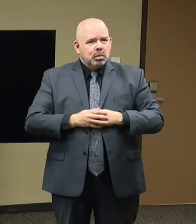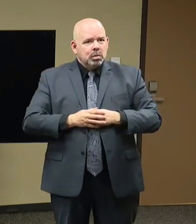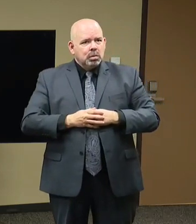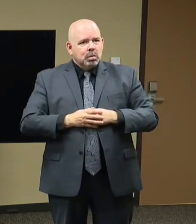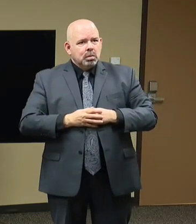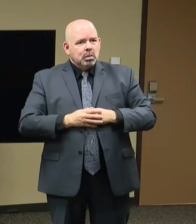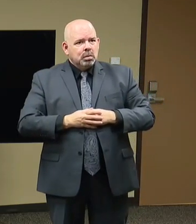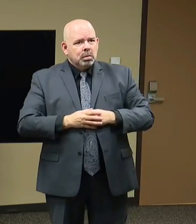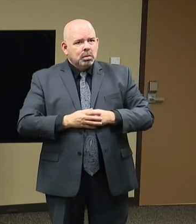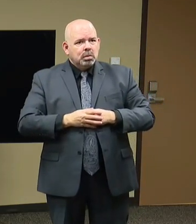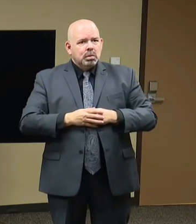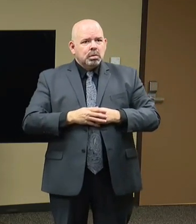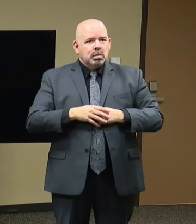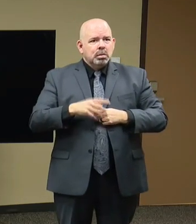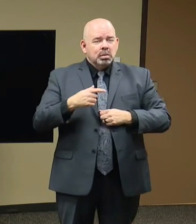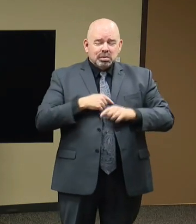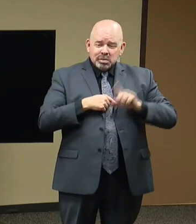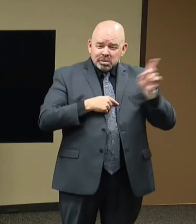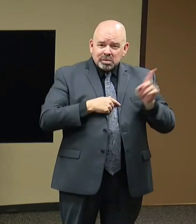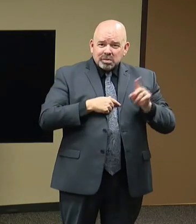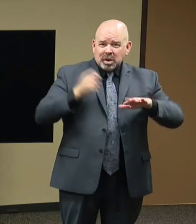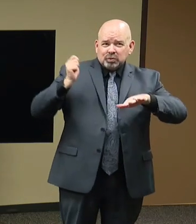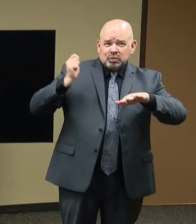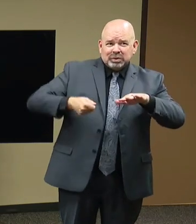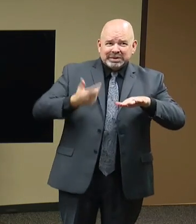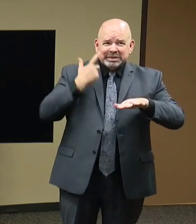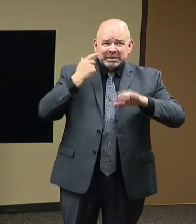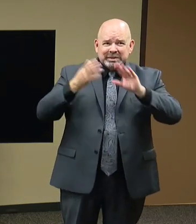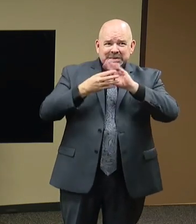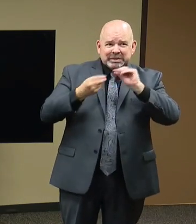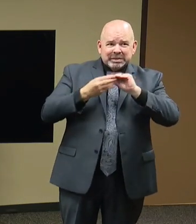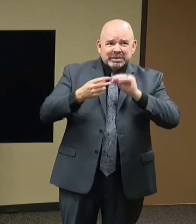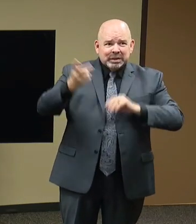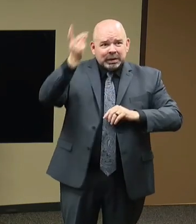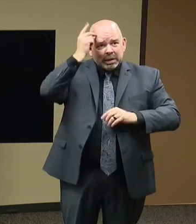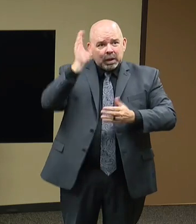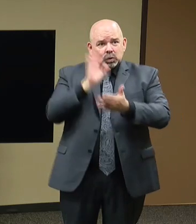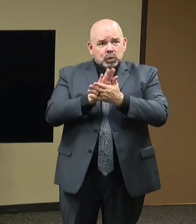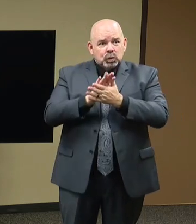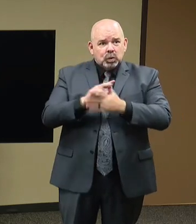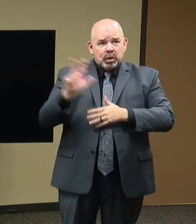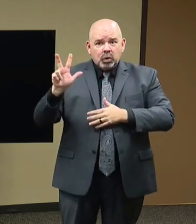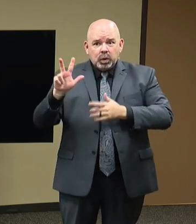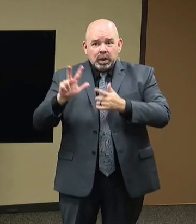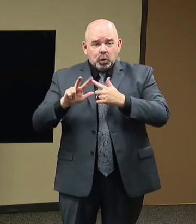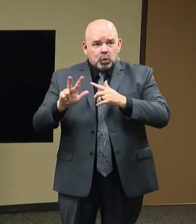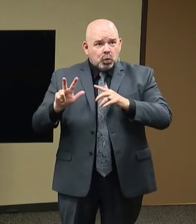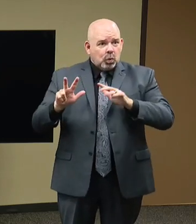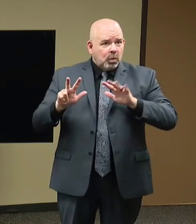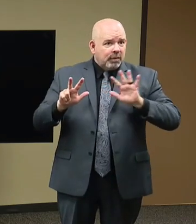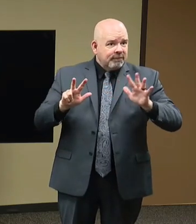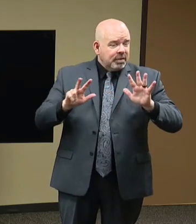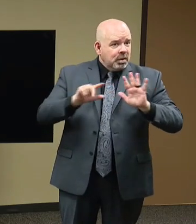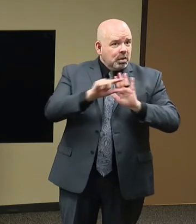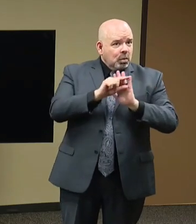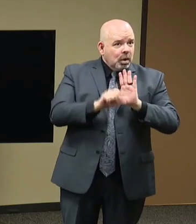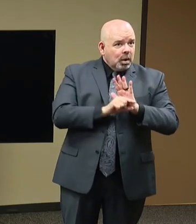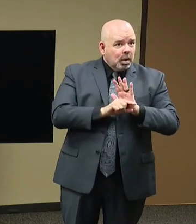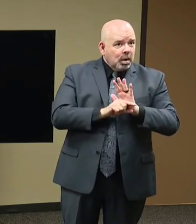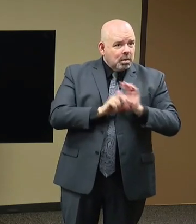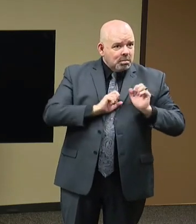County Schools, grades 3 through 5 could essentially be welcomed back to those campuses. Do I have that correct? No.